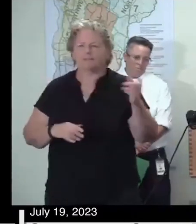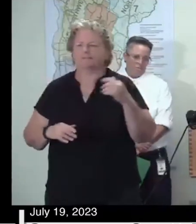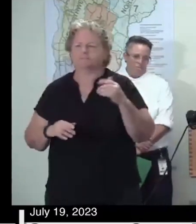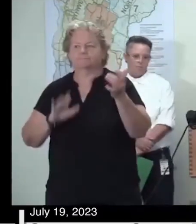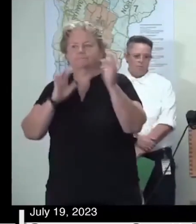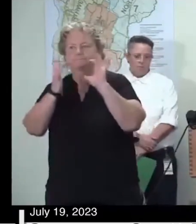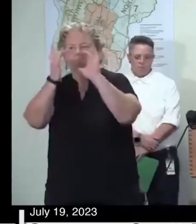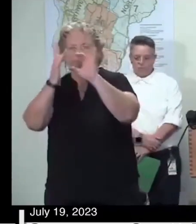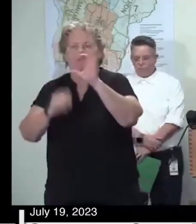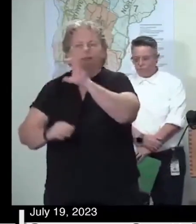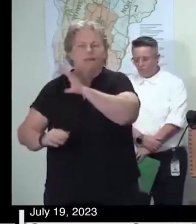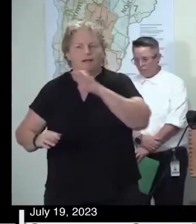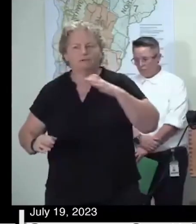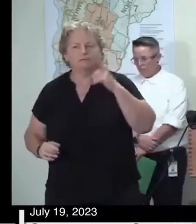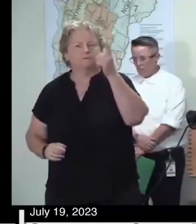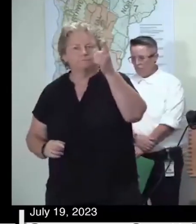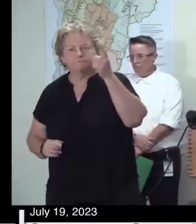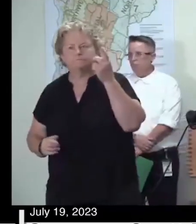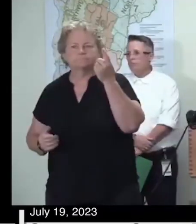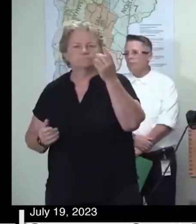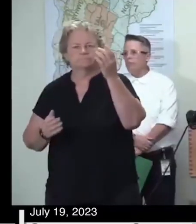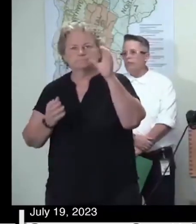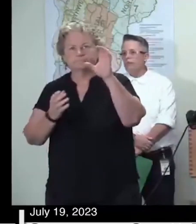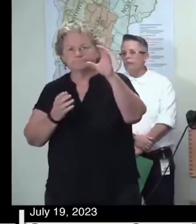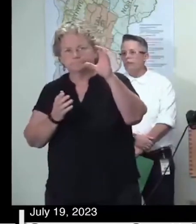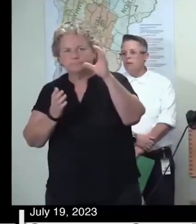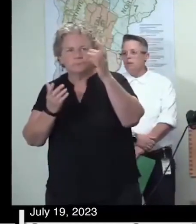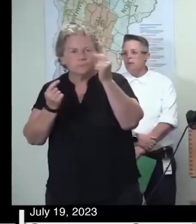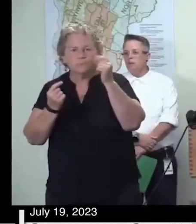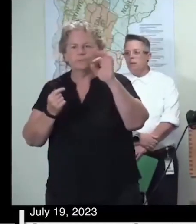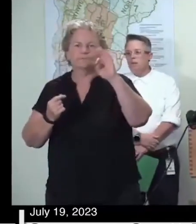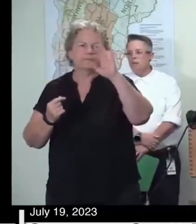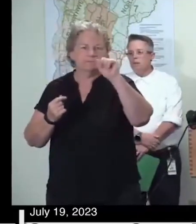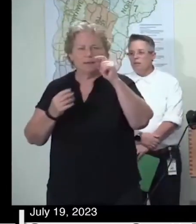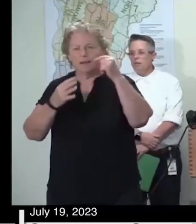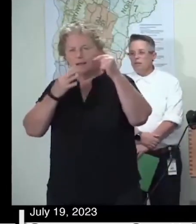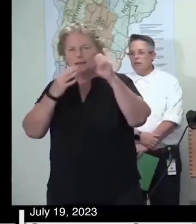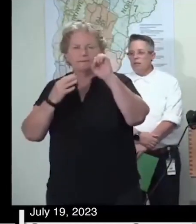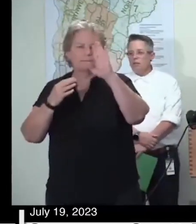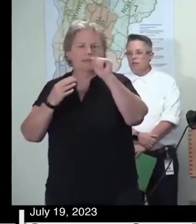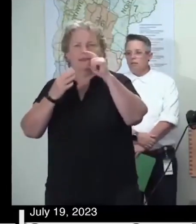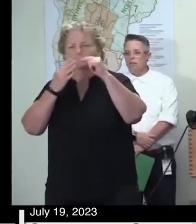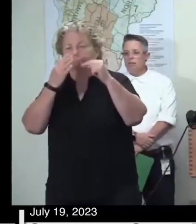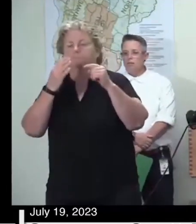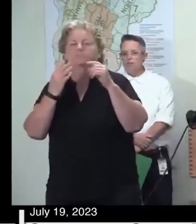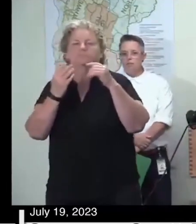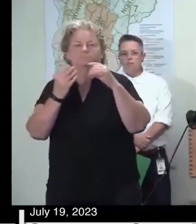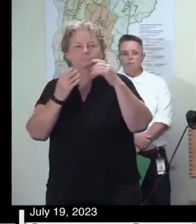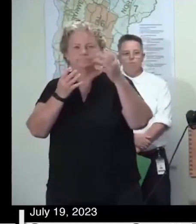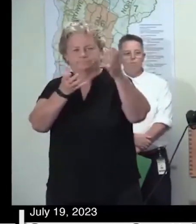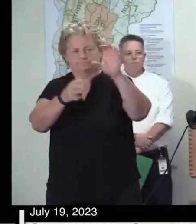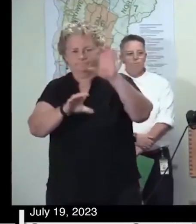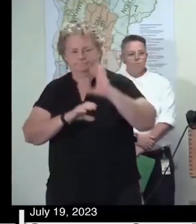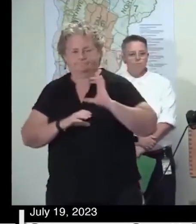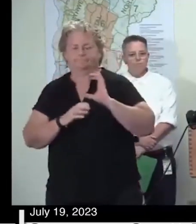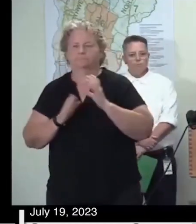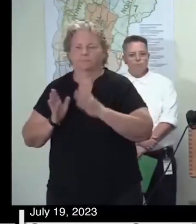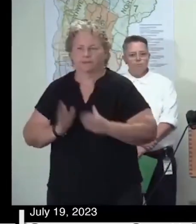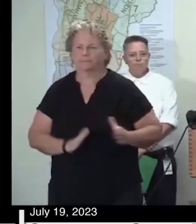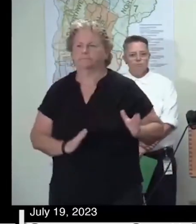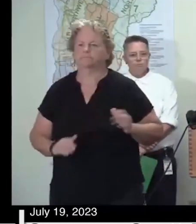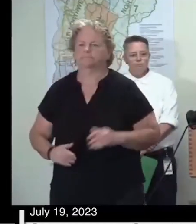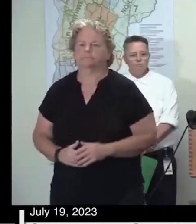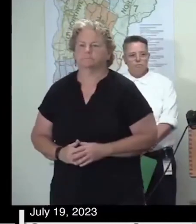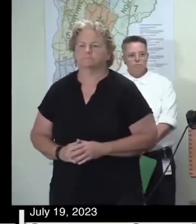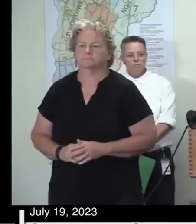there are a couple things we can do right now. So I'm directing the tax commissioner to extend the due date for filing and payment